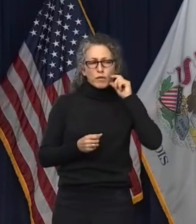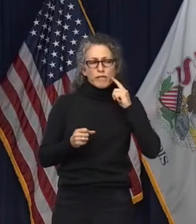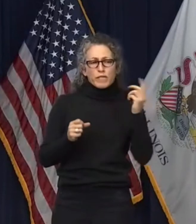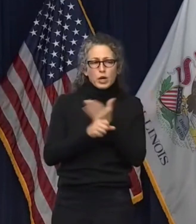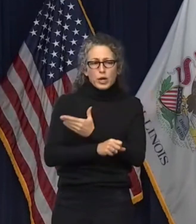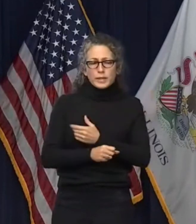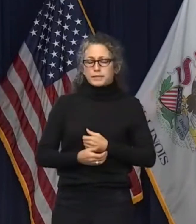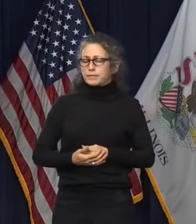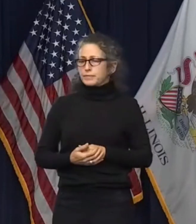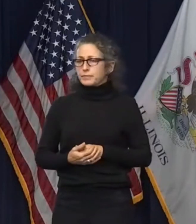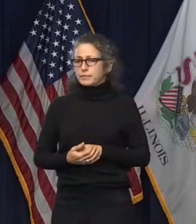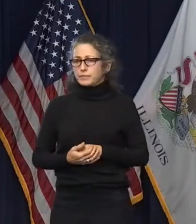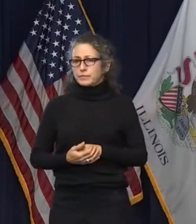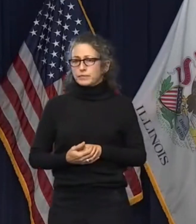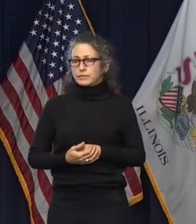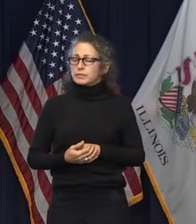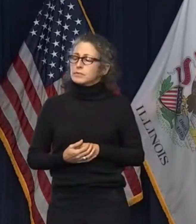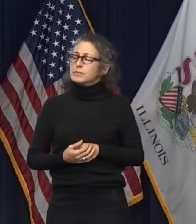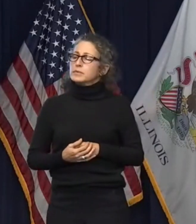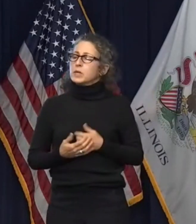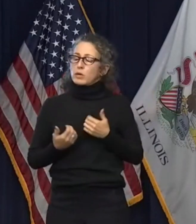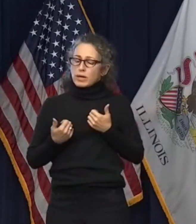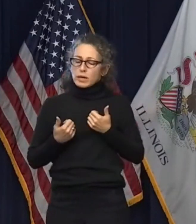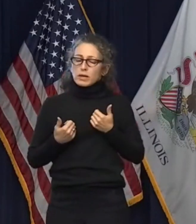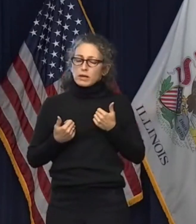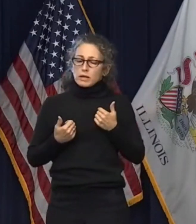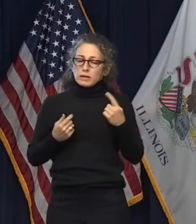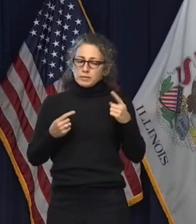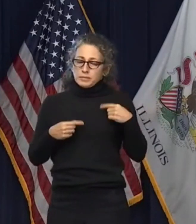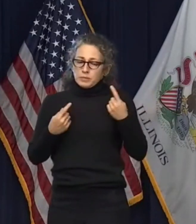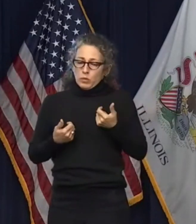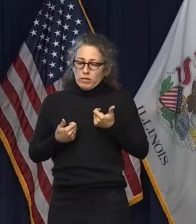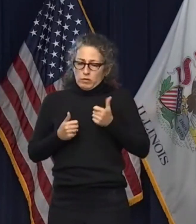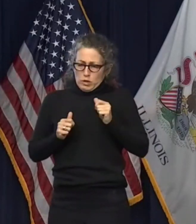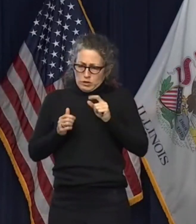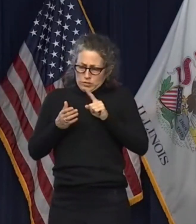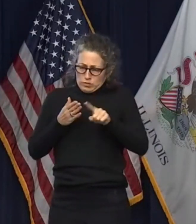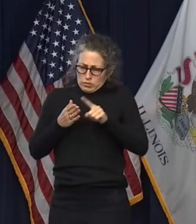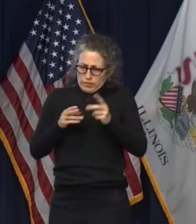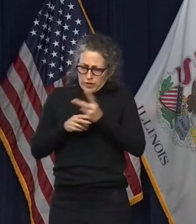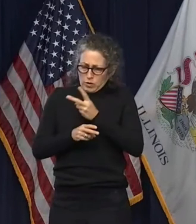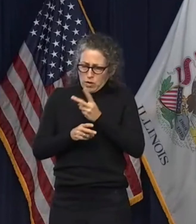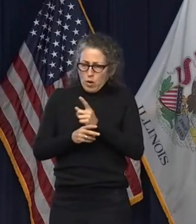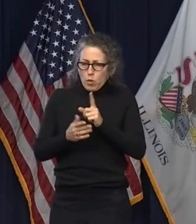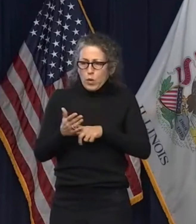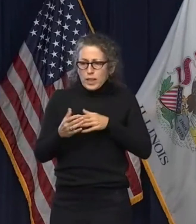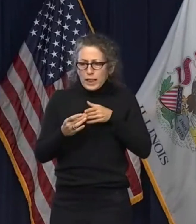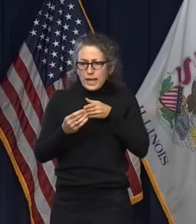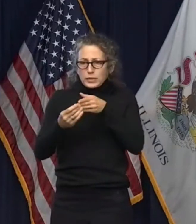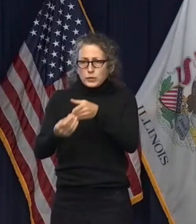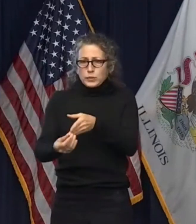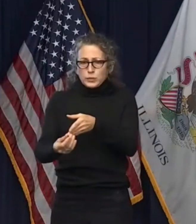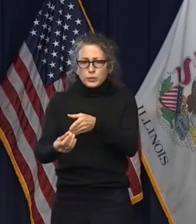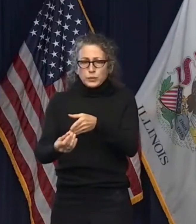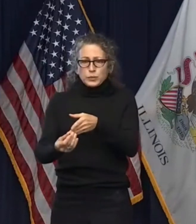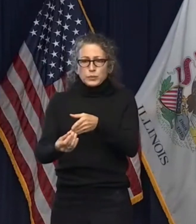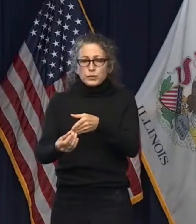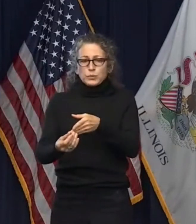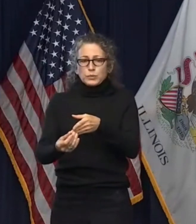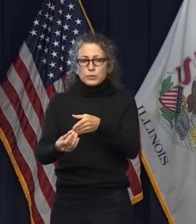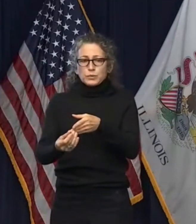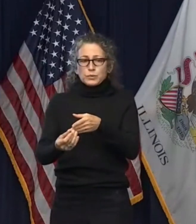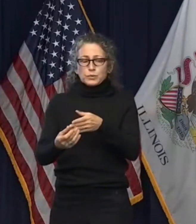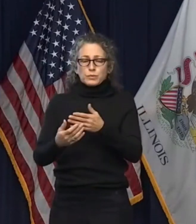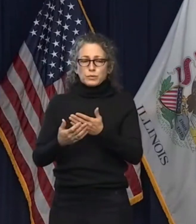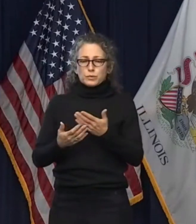ongoing effort to try to determine all of the things that may have led to the